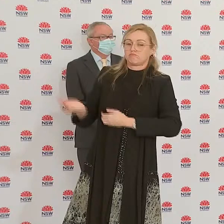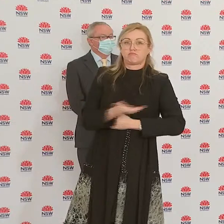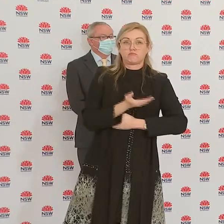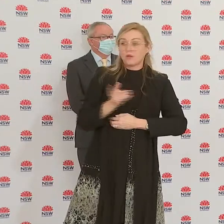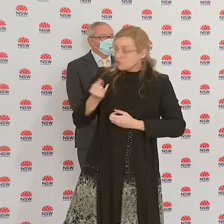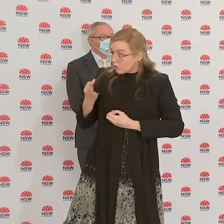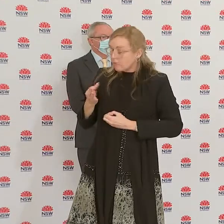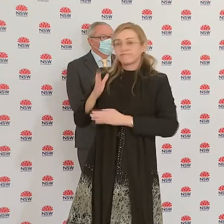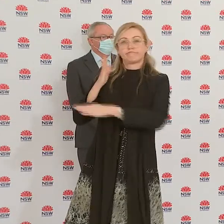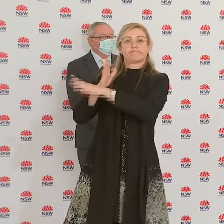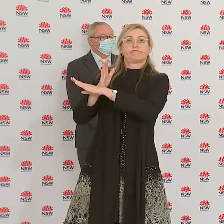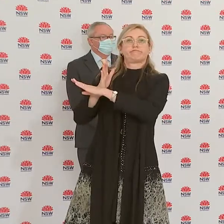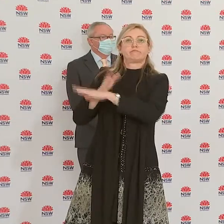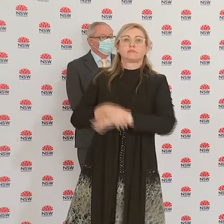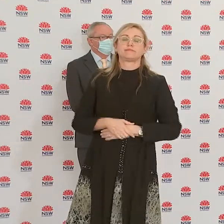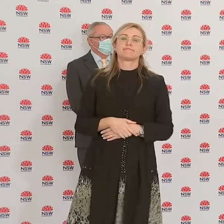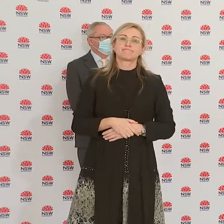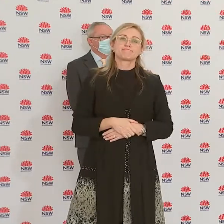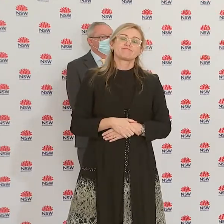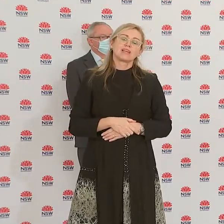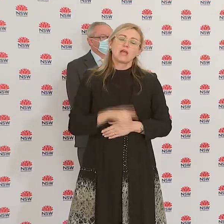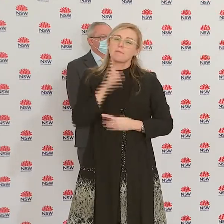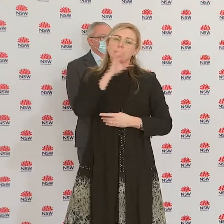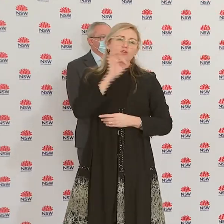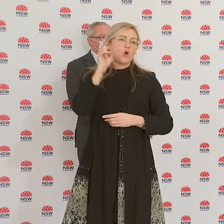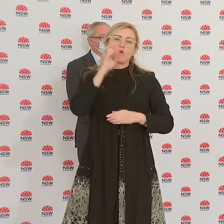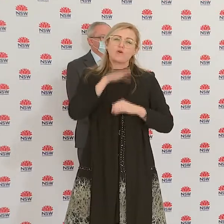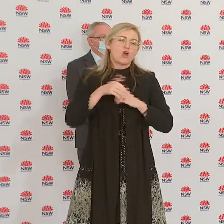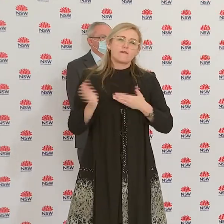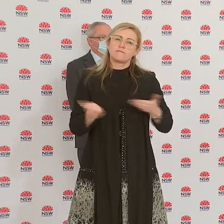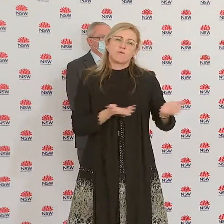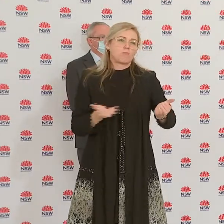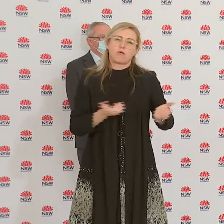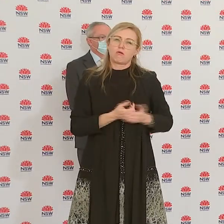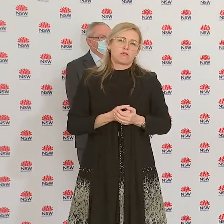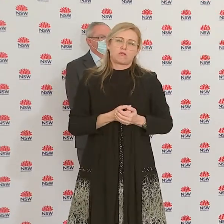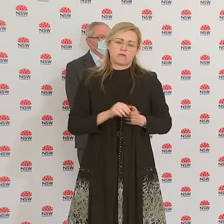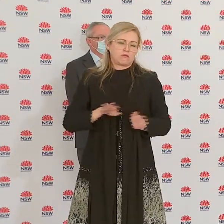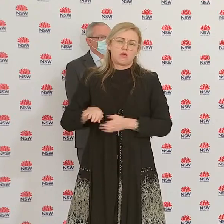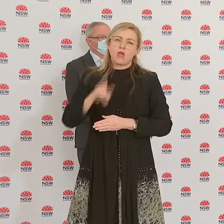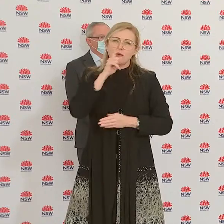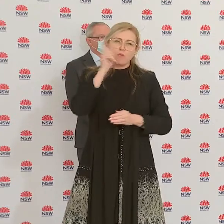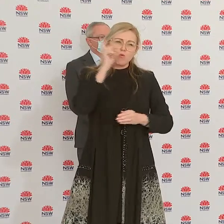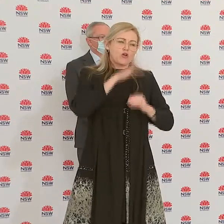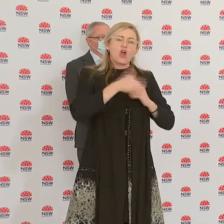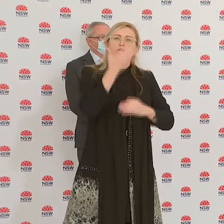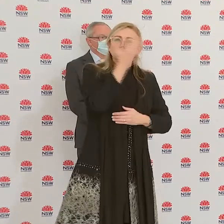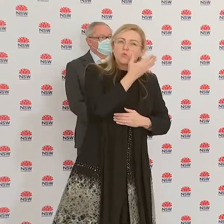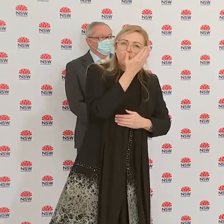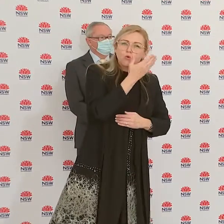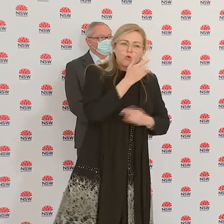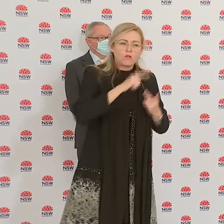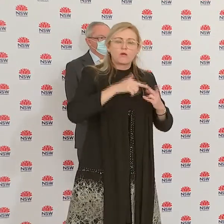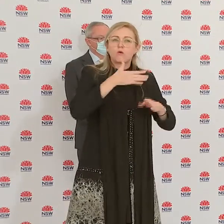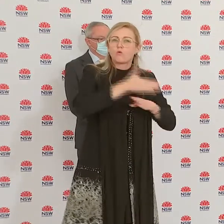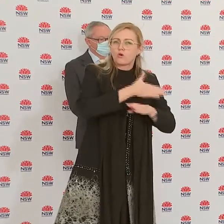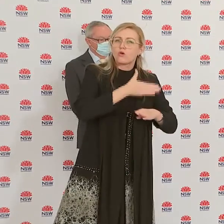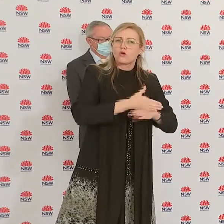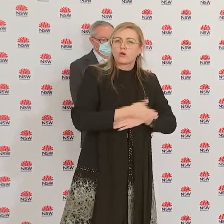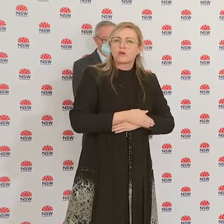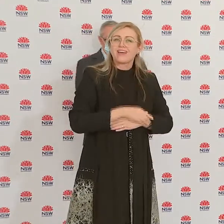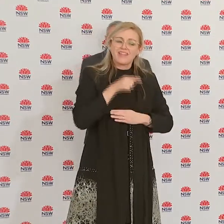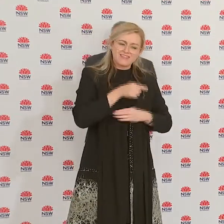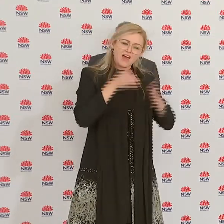work and getting kids back to school. They are the priorities. So any incentives we can provide to encourage people to get vaccinated, to encourage people